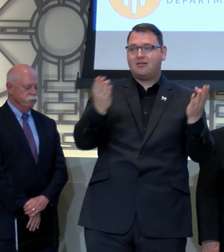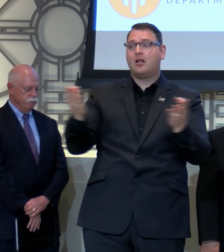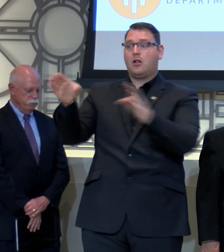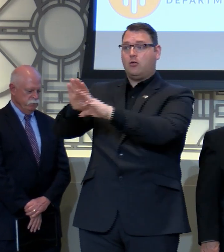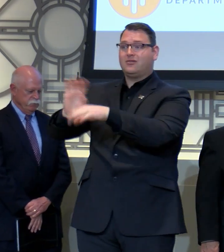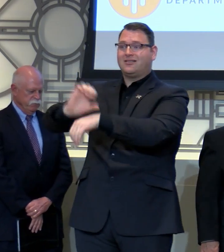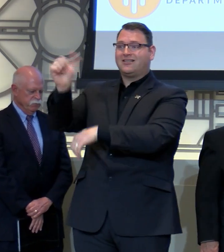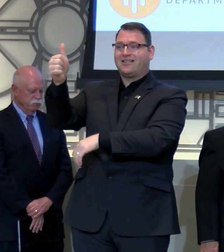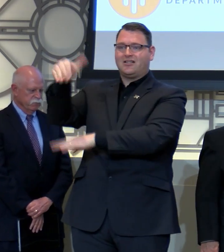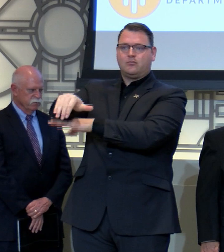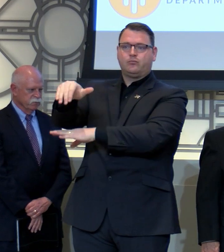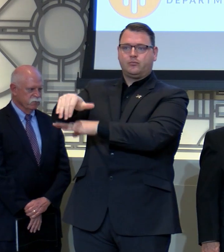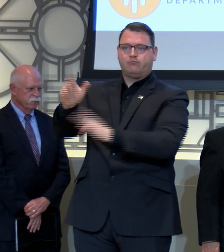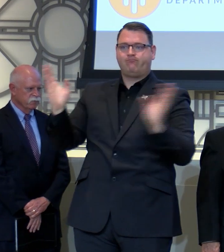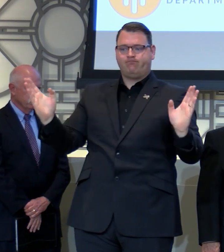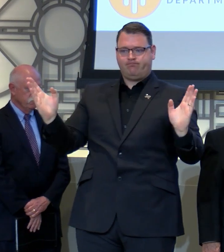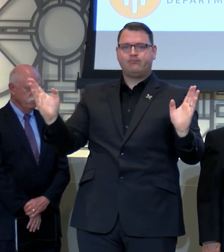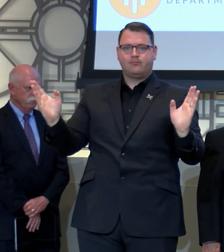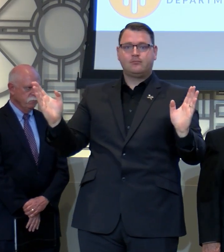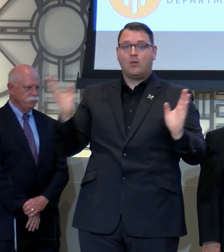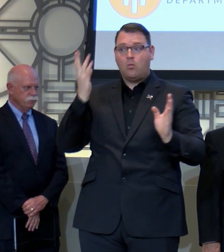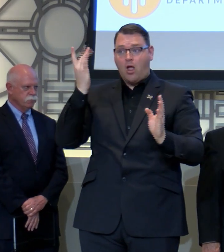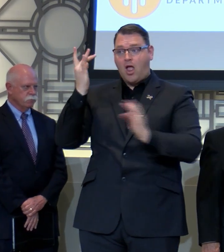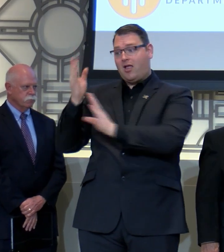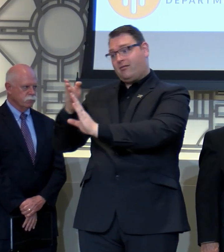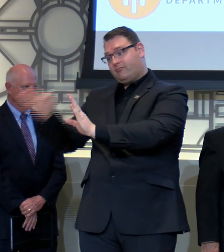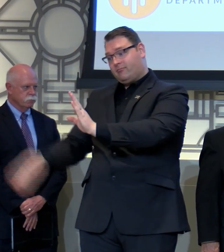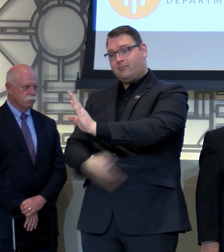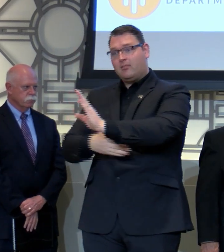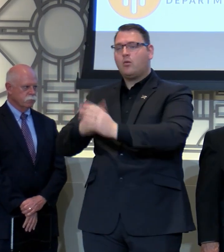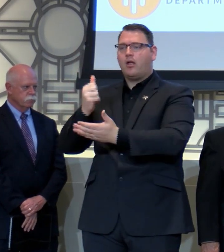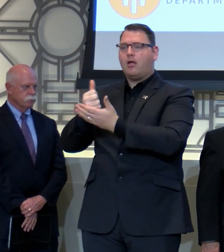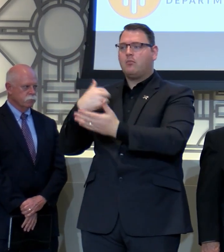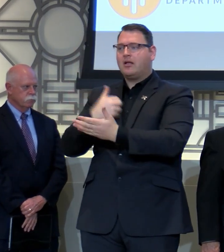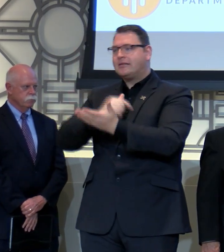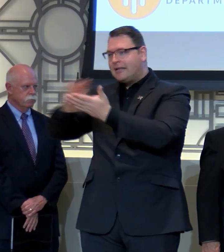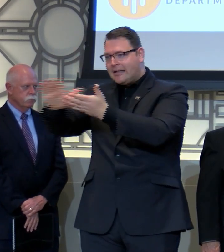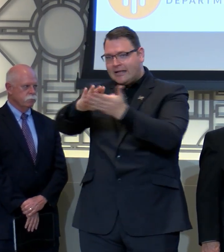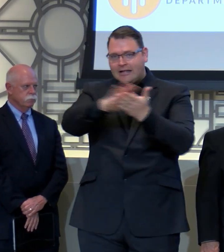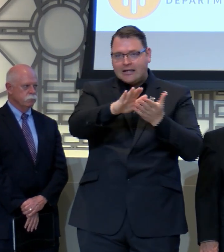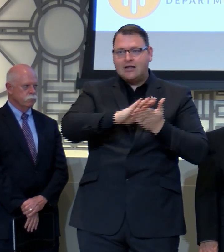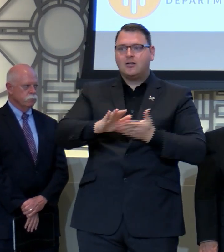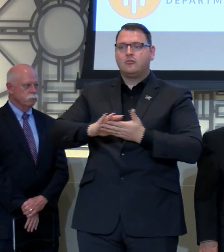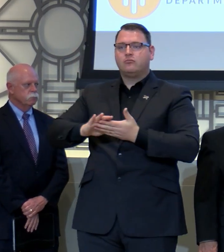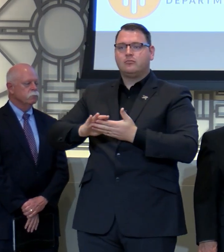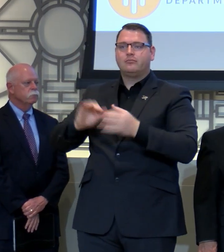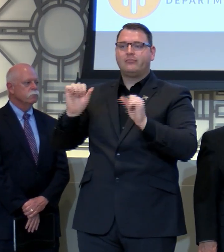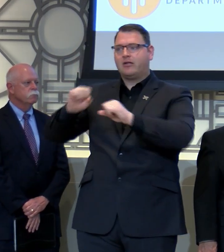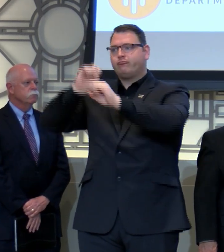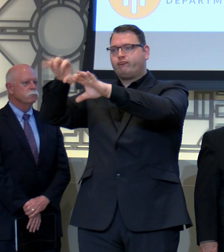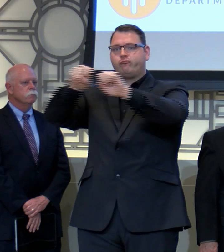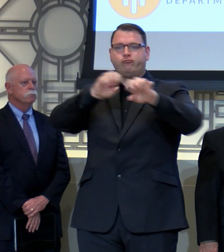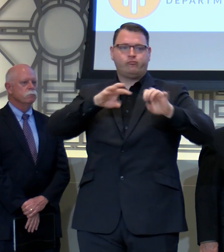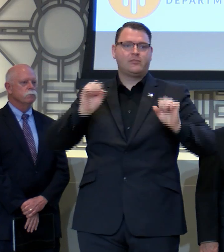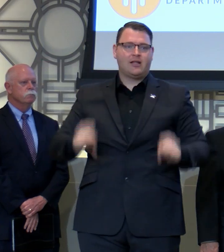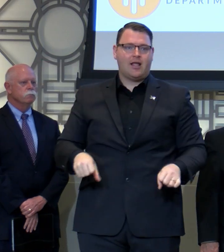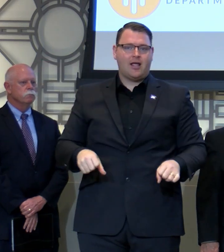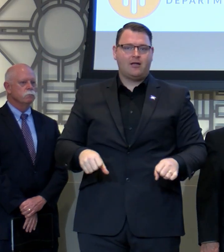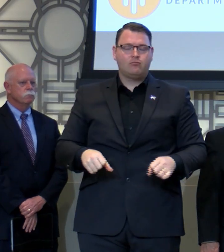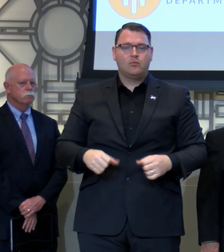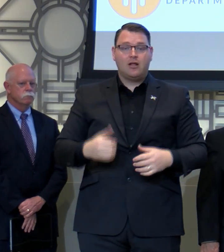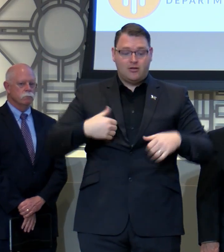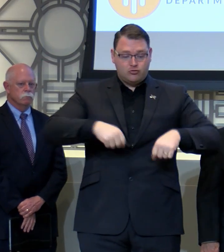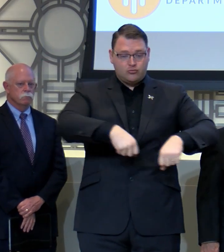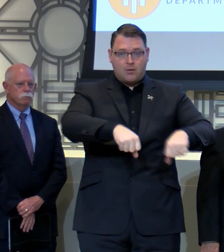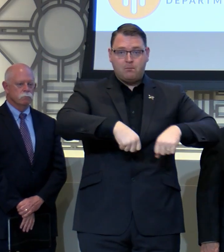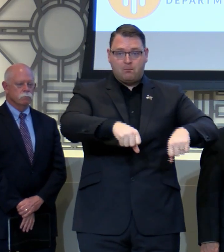restocking. Continuing to provide our customers with a free disinfectant wipes as they enter our stores, as we wipe down our shopping carts as well